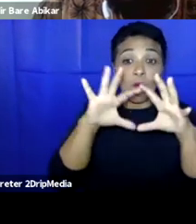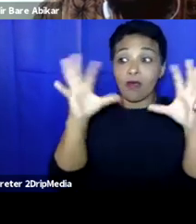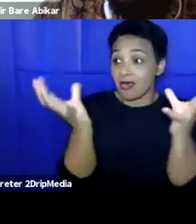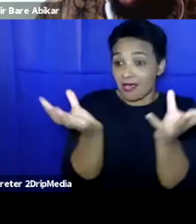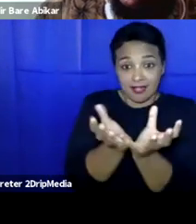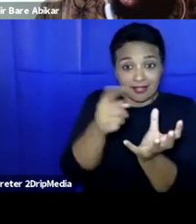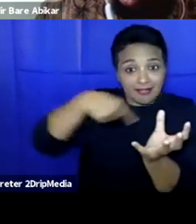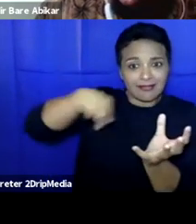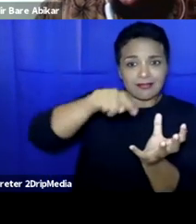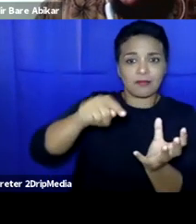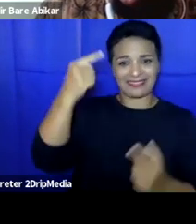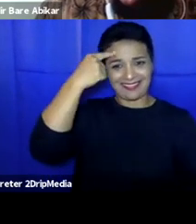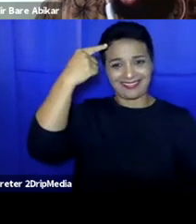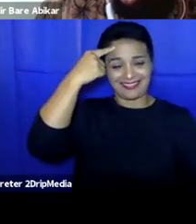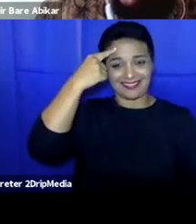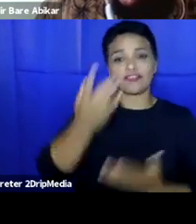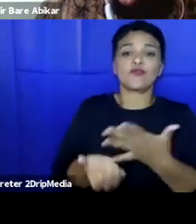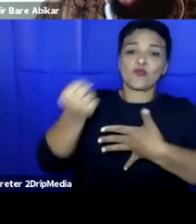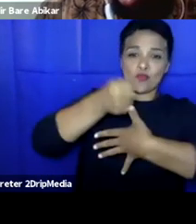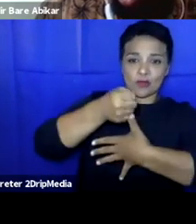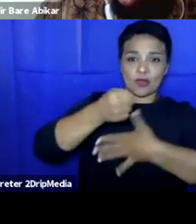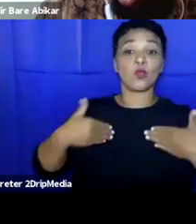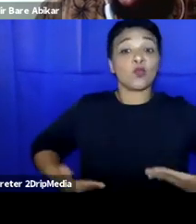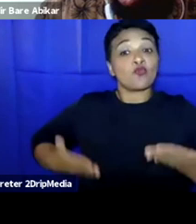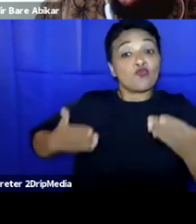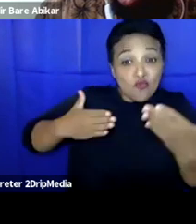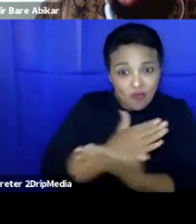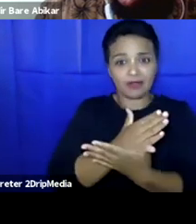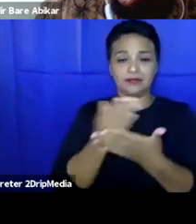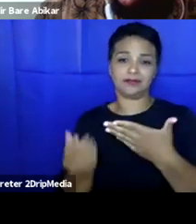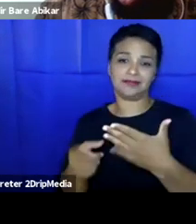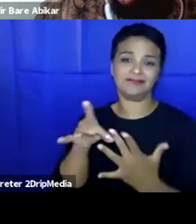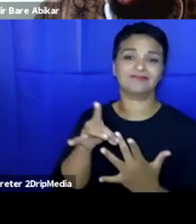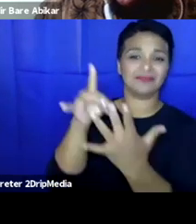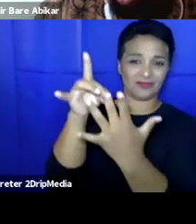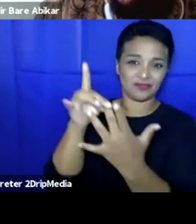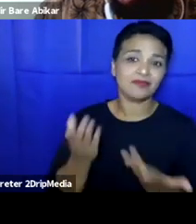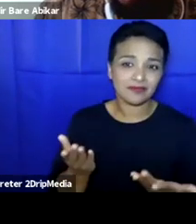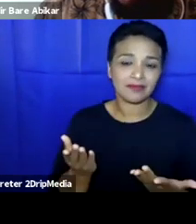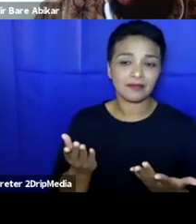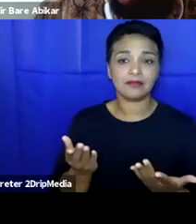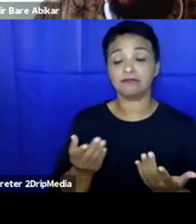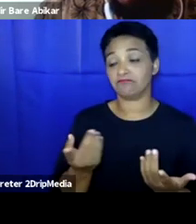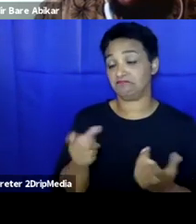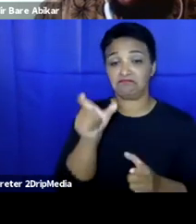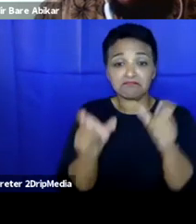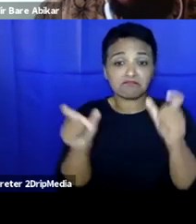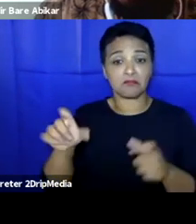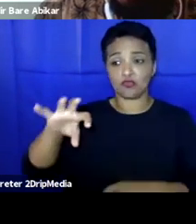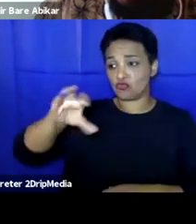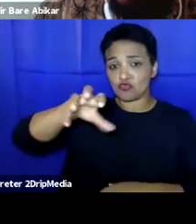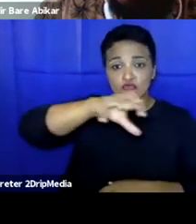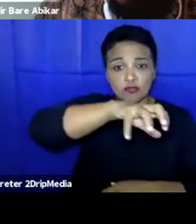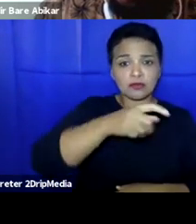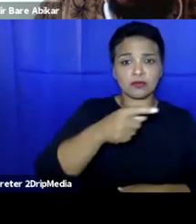human rights becomes untenable, because we're so if you like, nationalist, tribalist, or whatever it